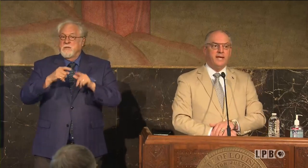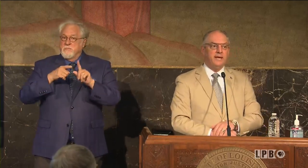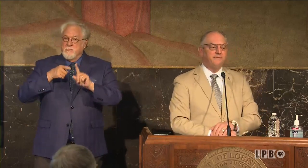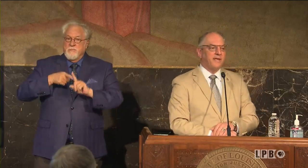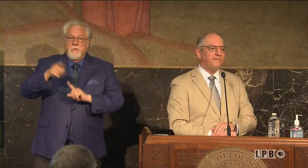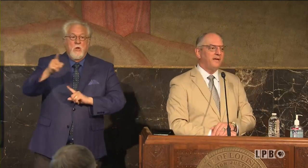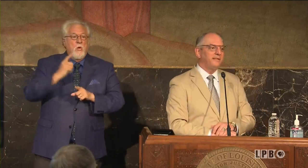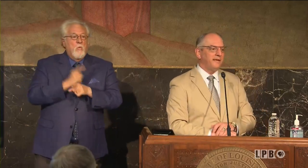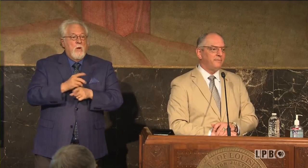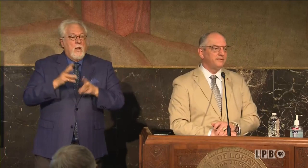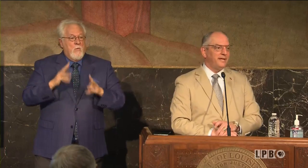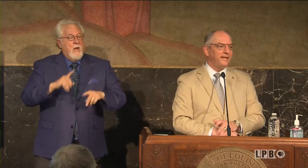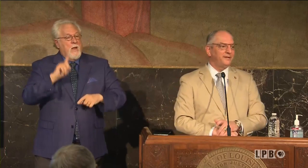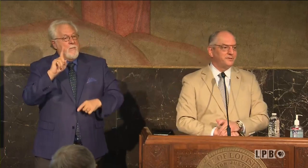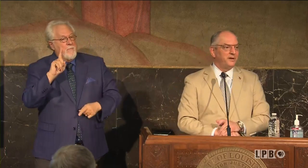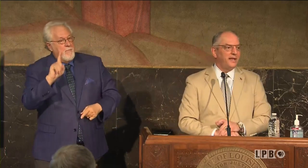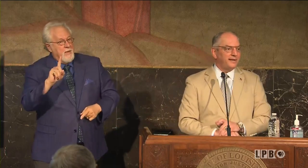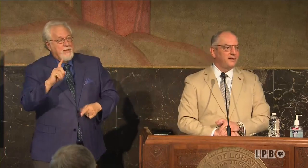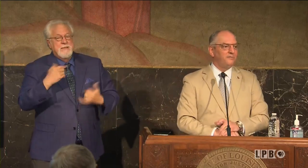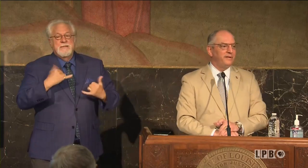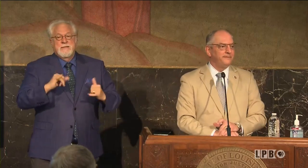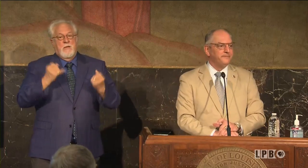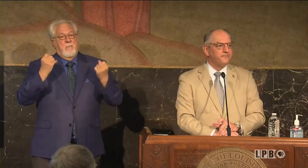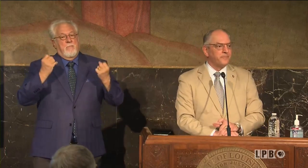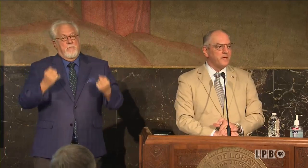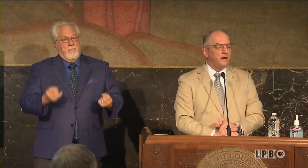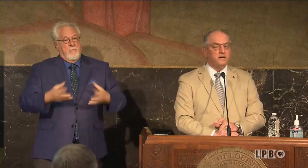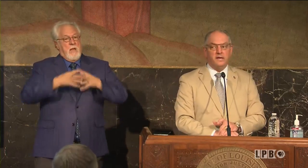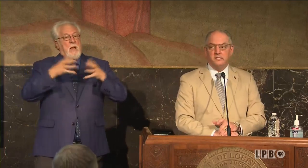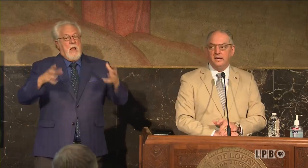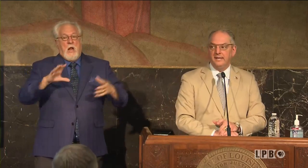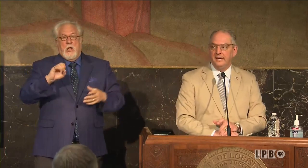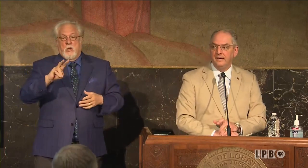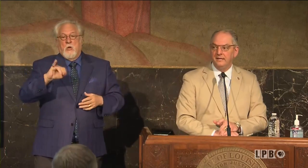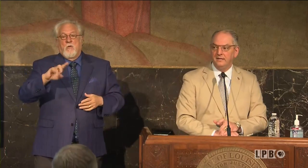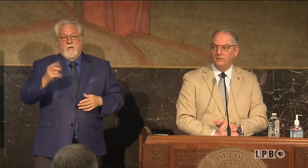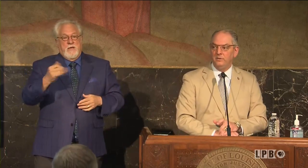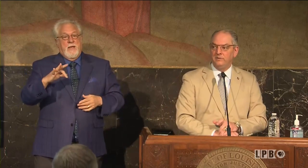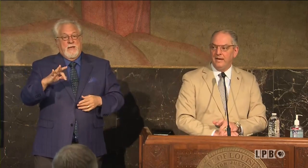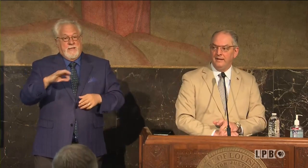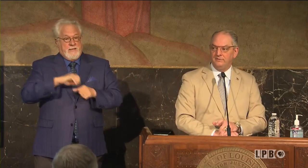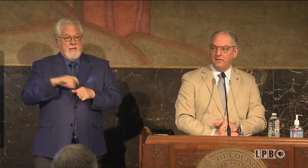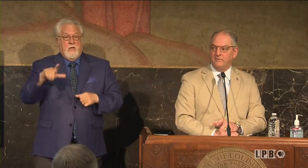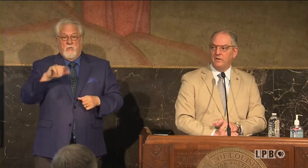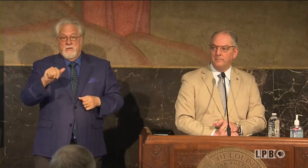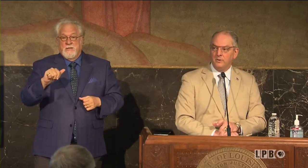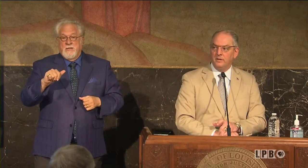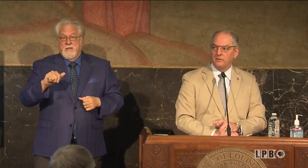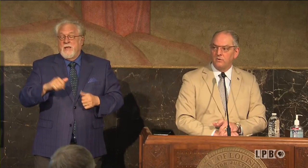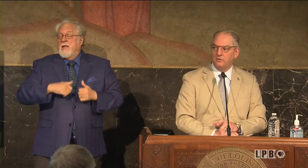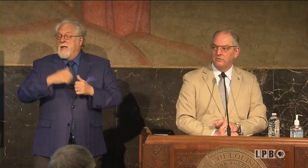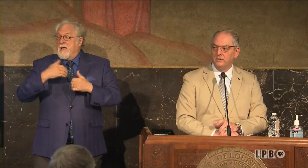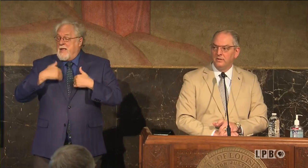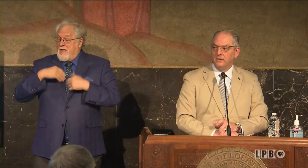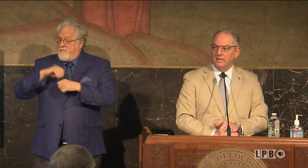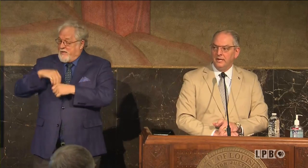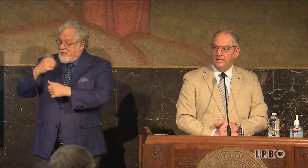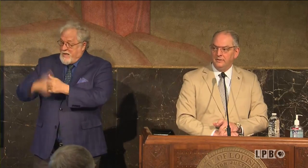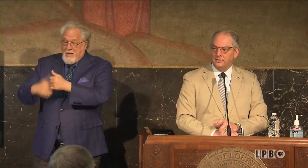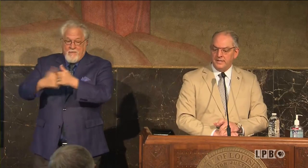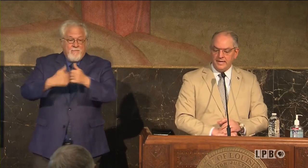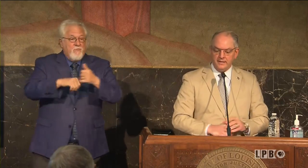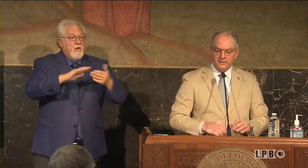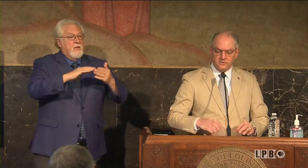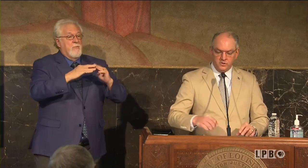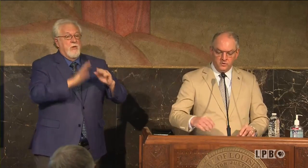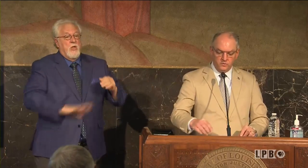direction, but I have to caveat that by saying there's still a lot of COVID-19 in Louisiana. It's in every community across